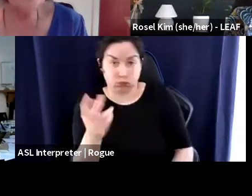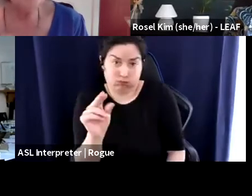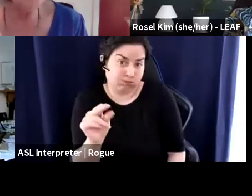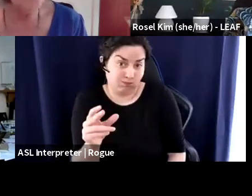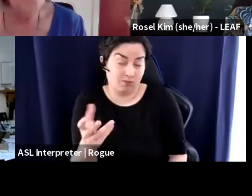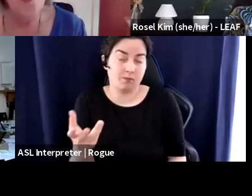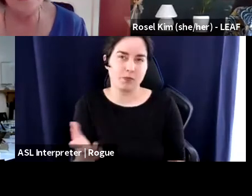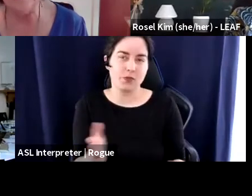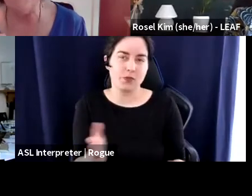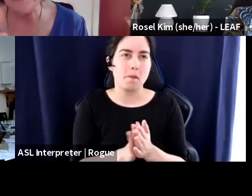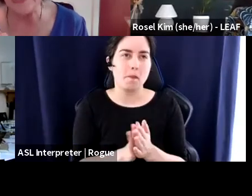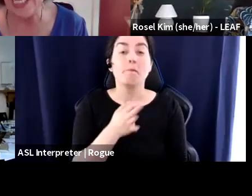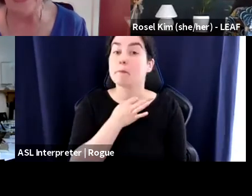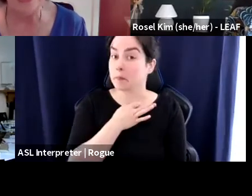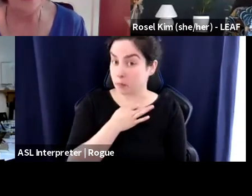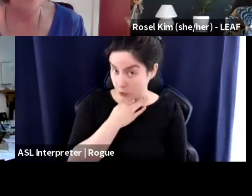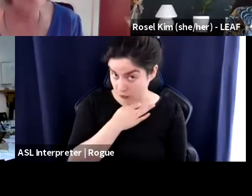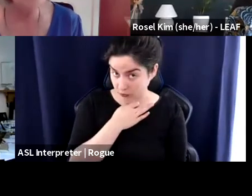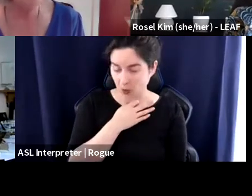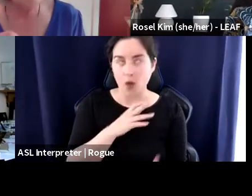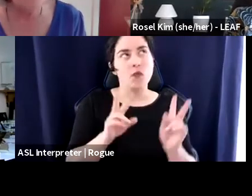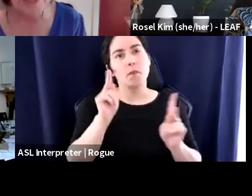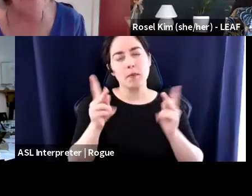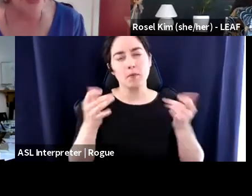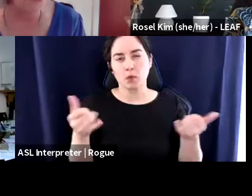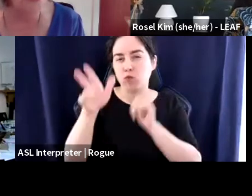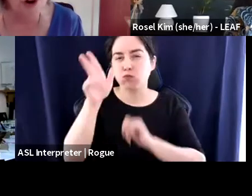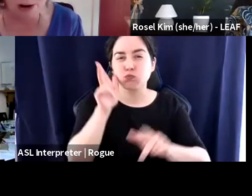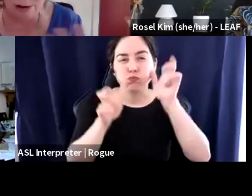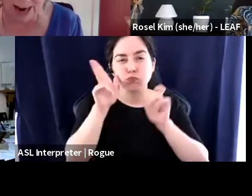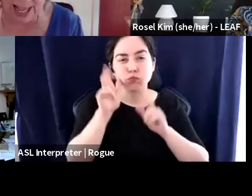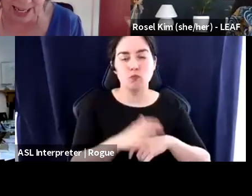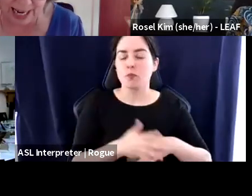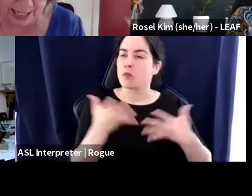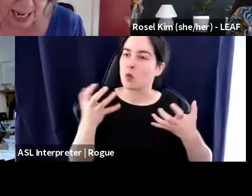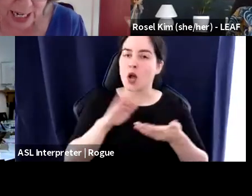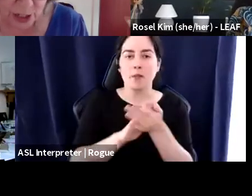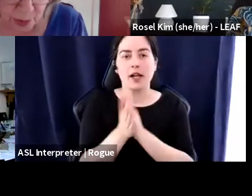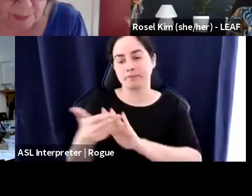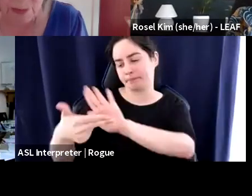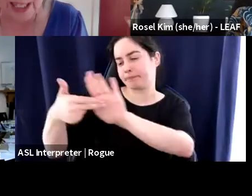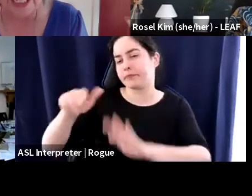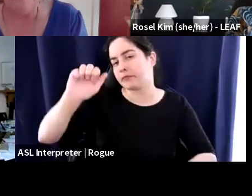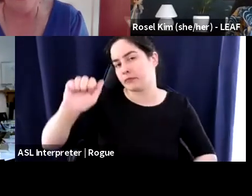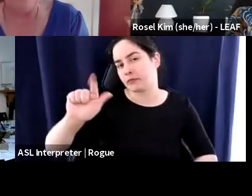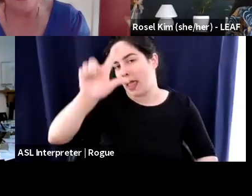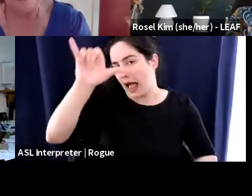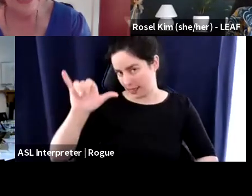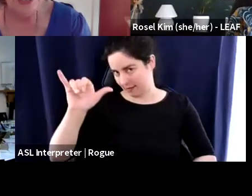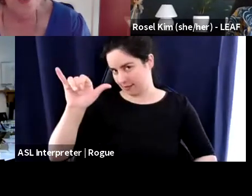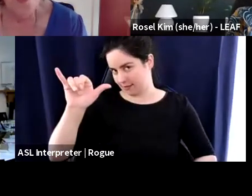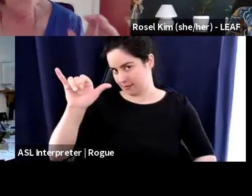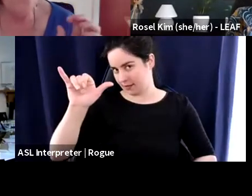for listeners who want to be allies, who want to be better and stronger allies to women with